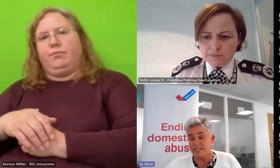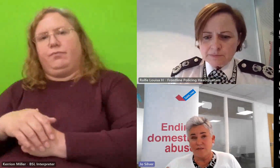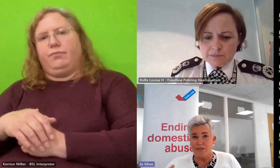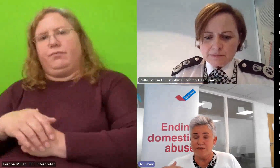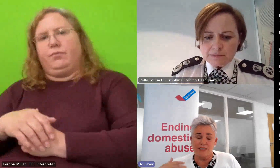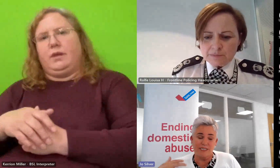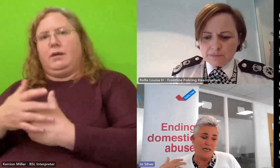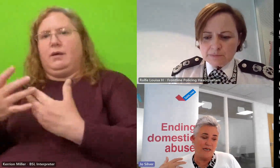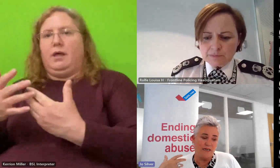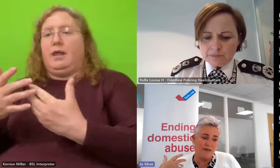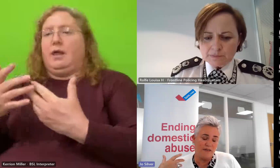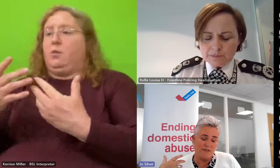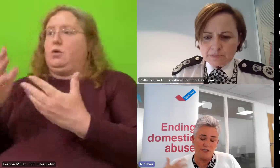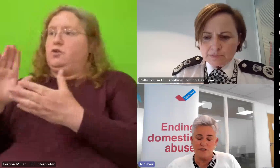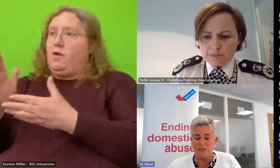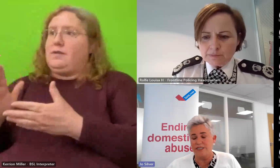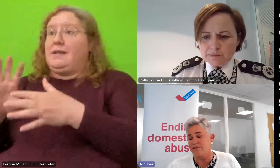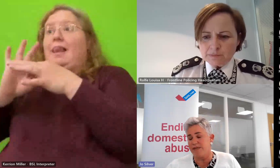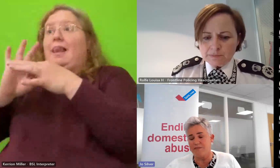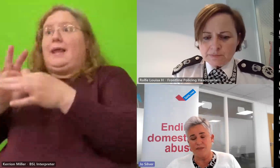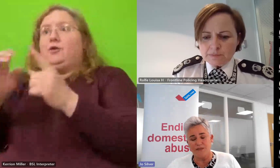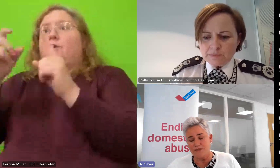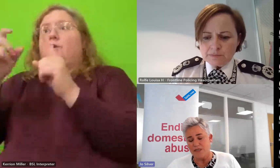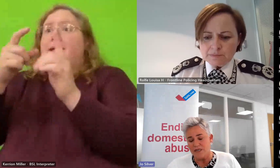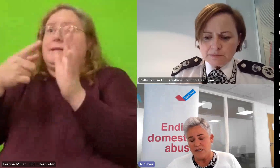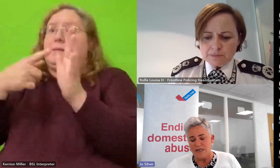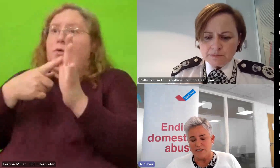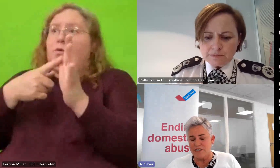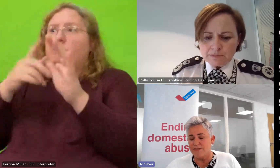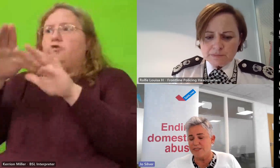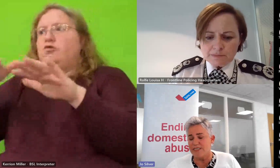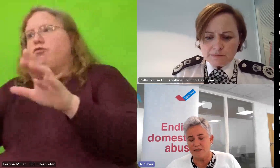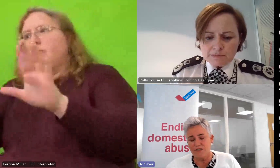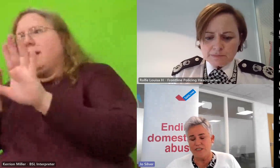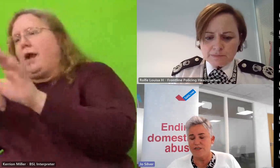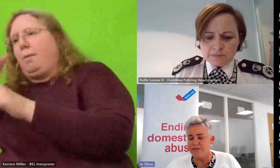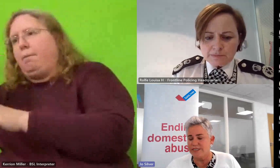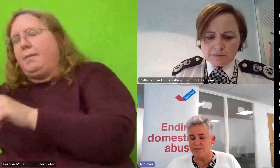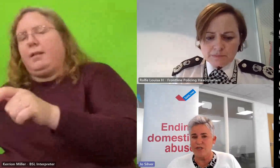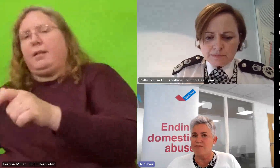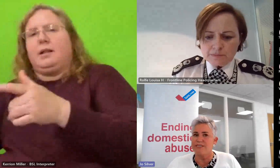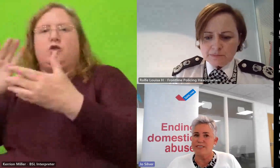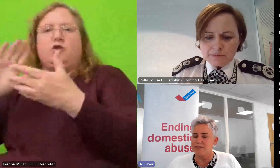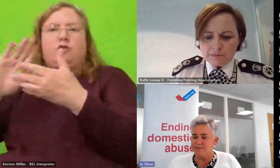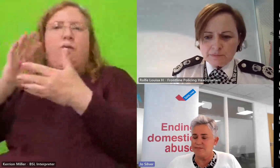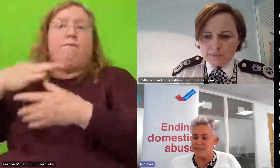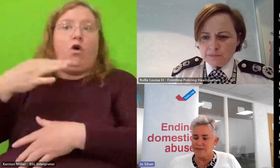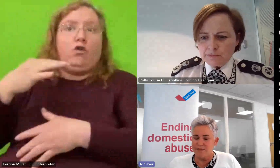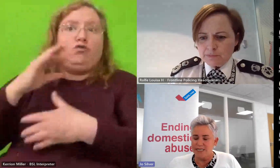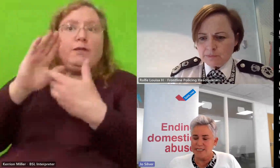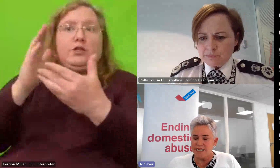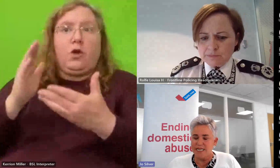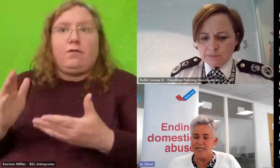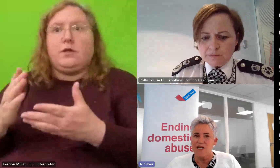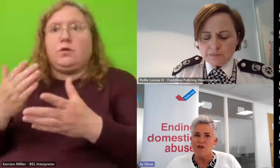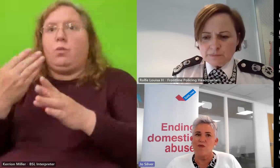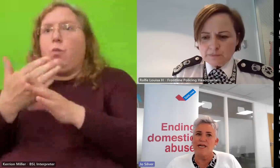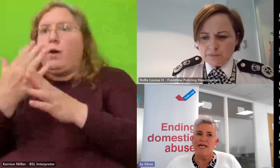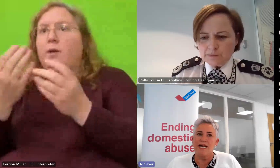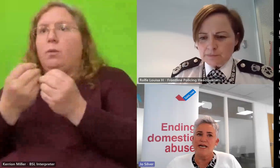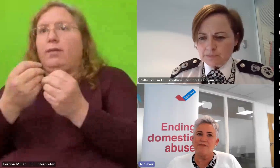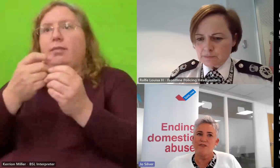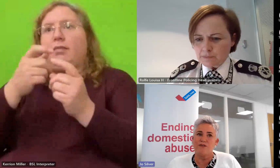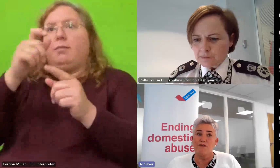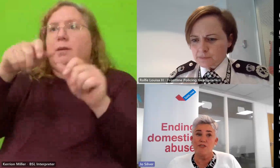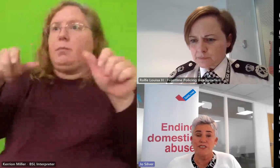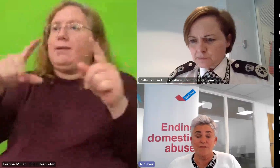both domestic abuse, children and young people, services, voluntary services working with disability.